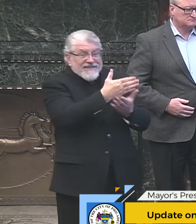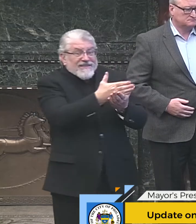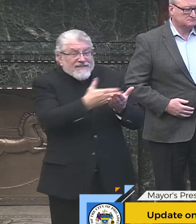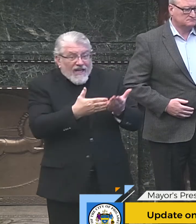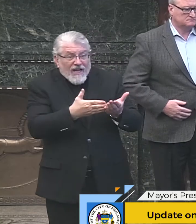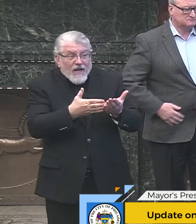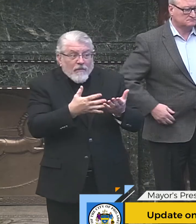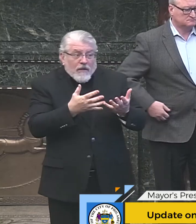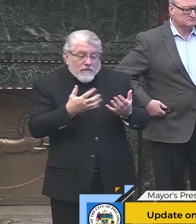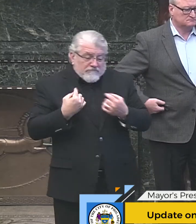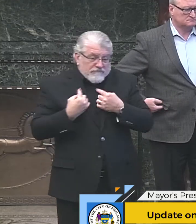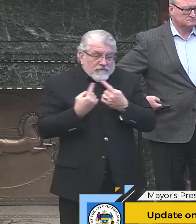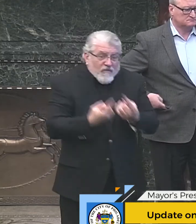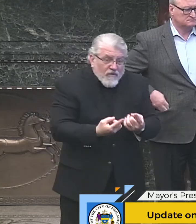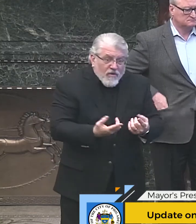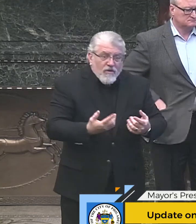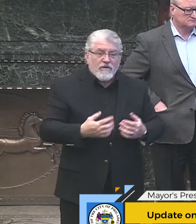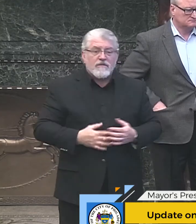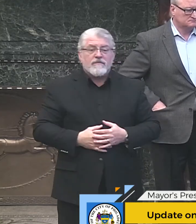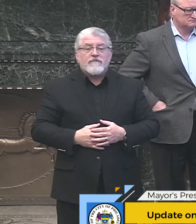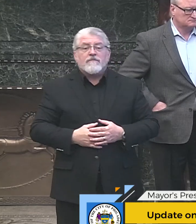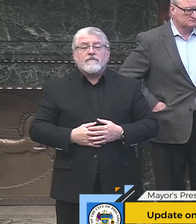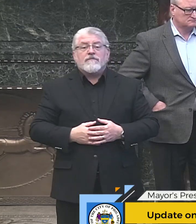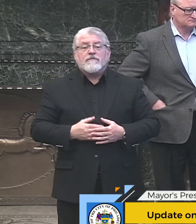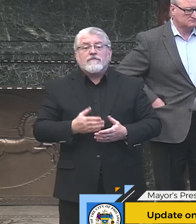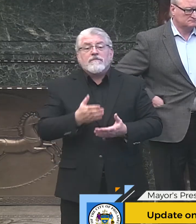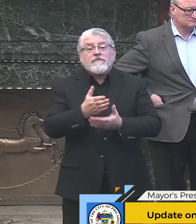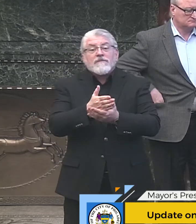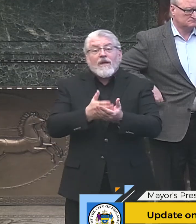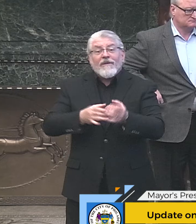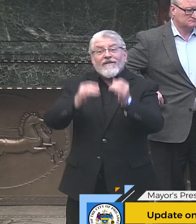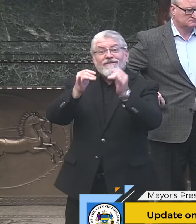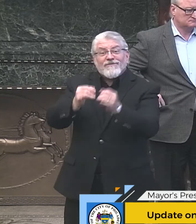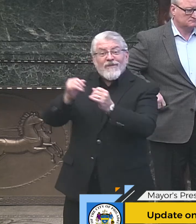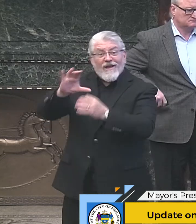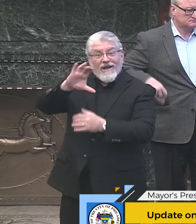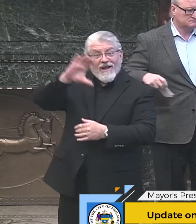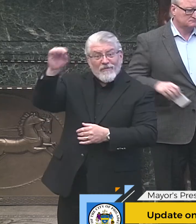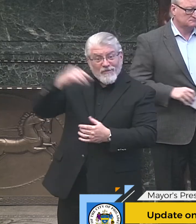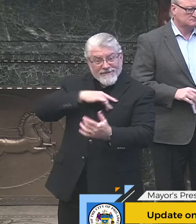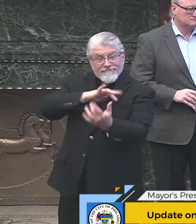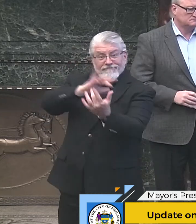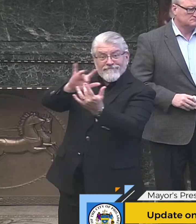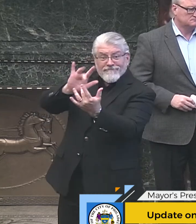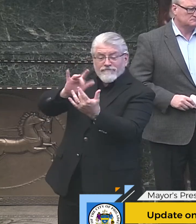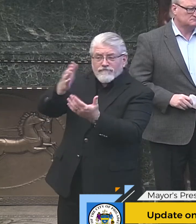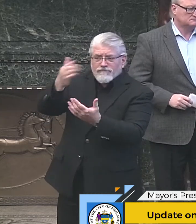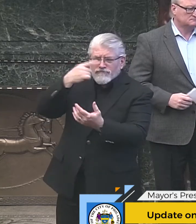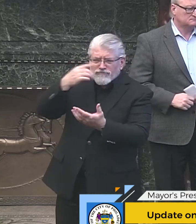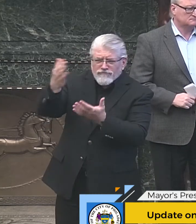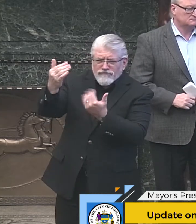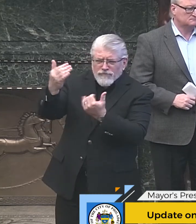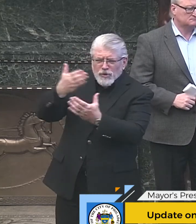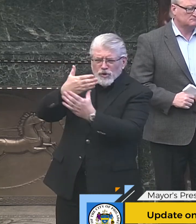companies that we're aware of that have some of these, but the reason for the call today is to recognition that we don't know of all the companies that might have those, and so any that might hear this